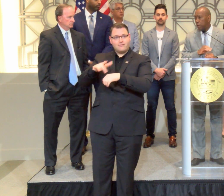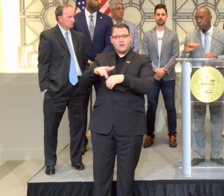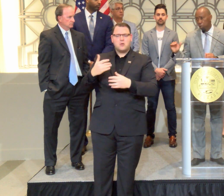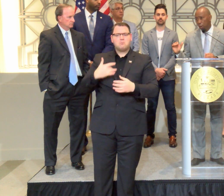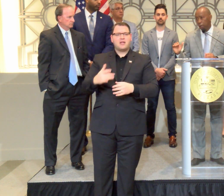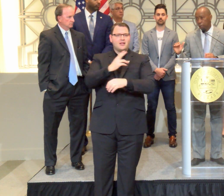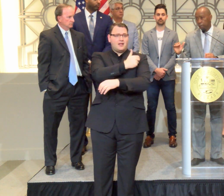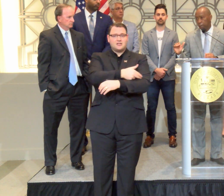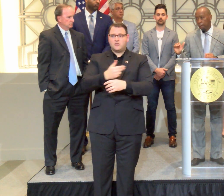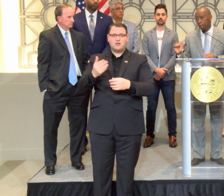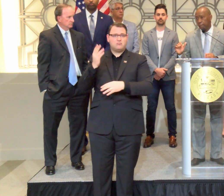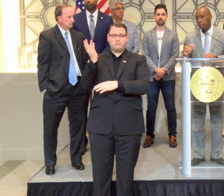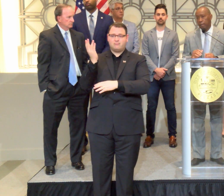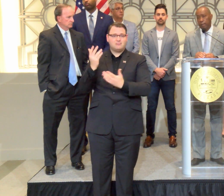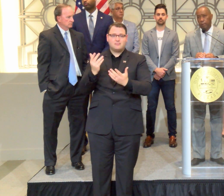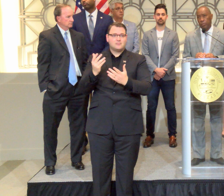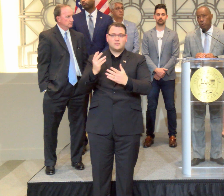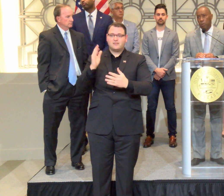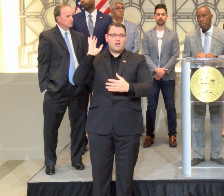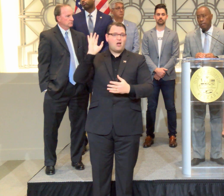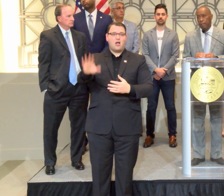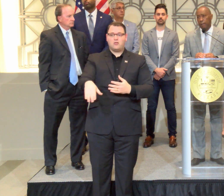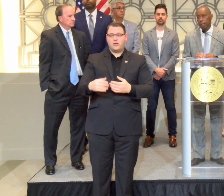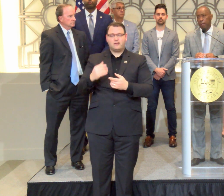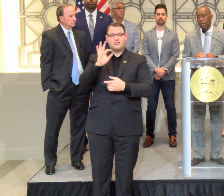occupancy year-round. Okay, so